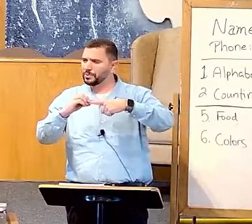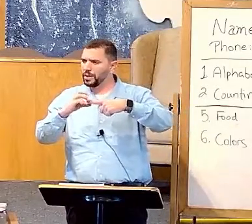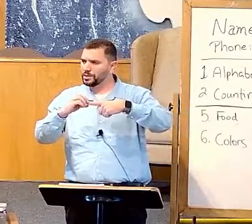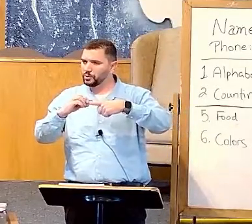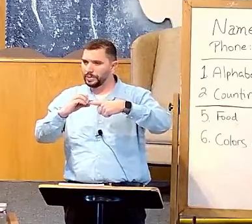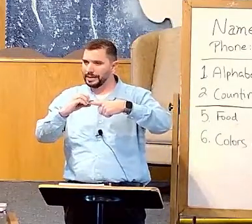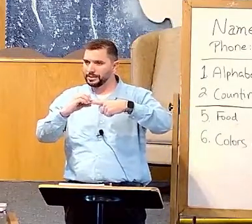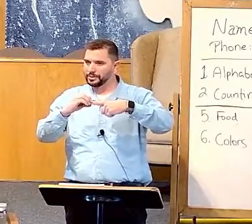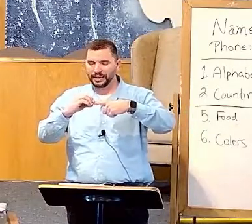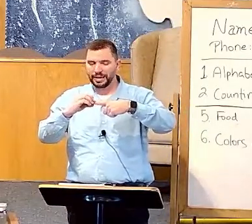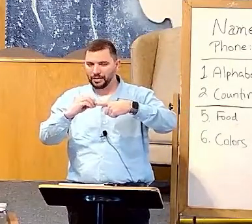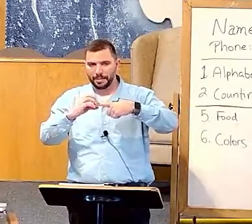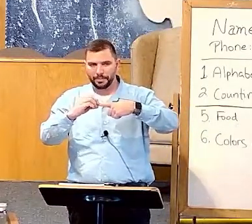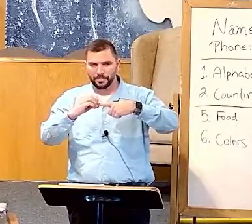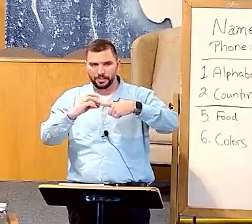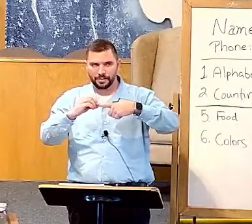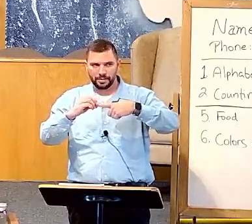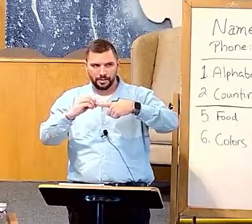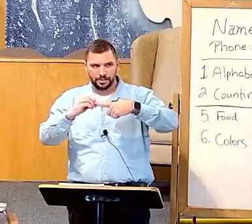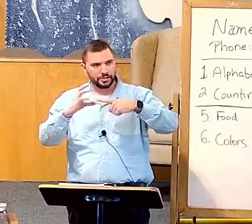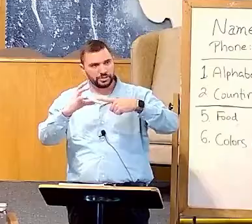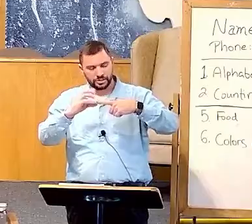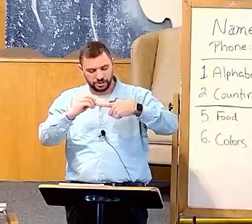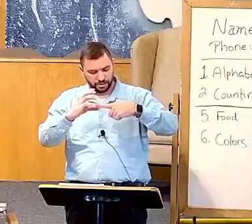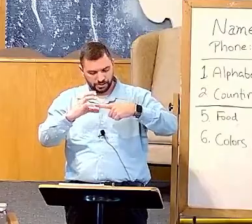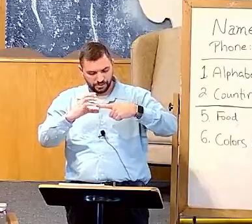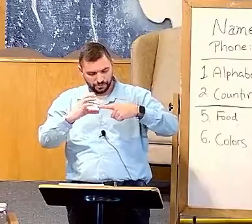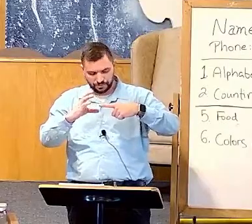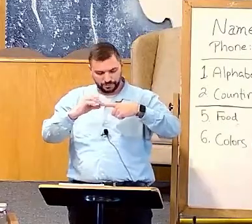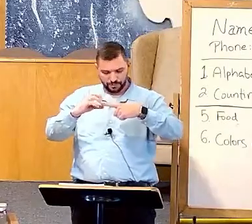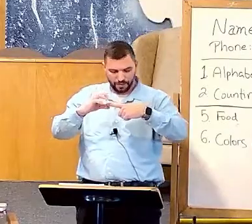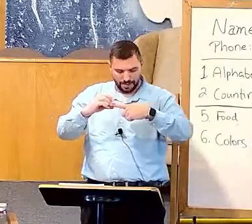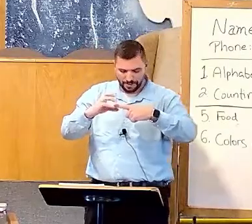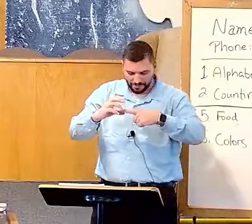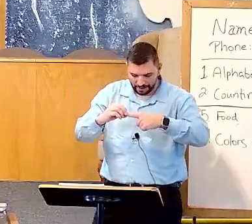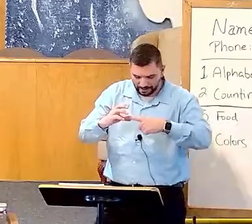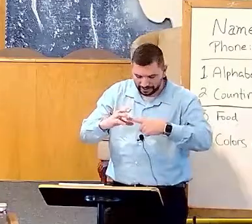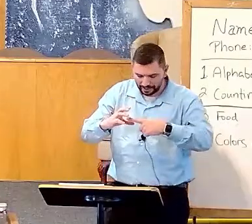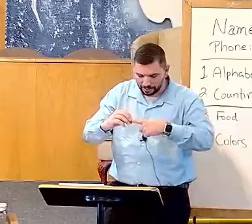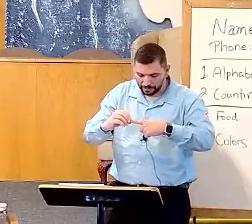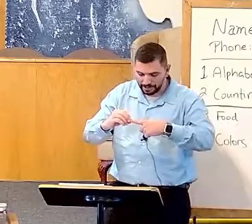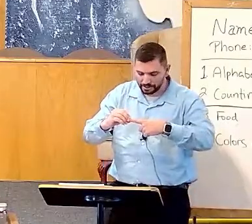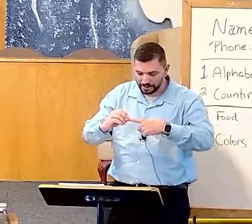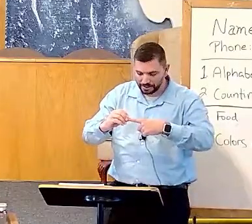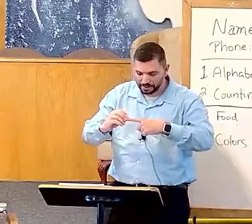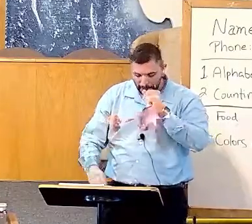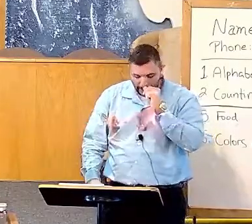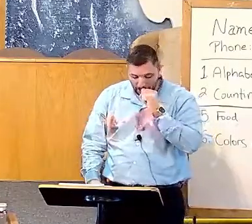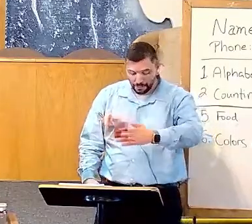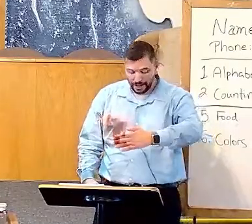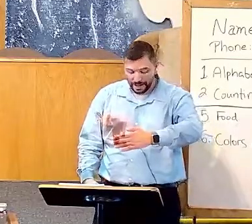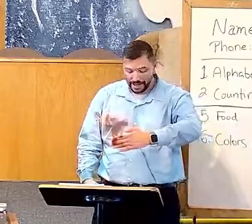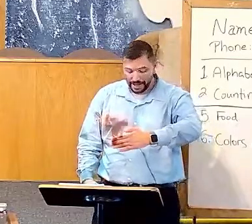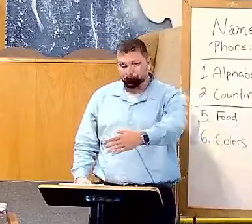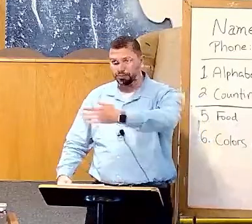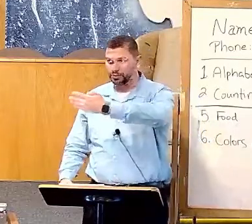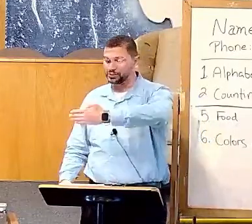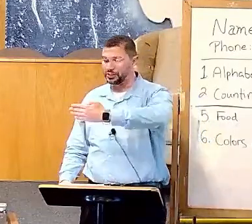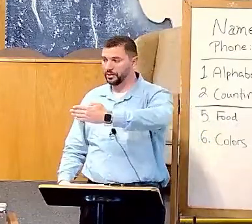this was beans, but I can't remember. But you're just going to grab your finger like that, that's beans. Now bread, you're going to stick your other